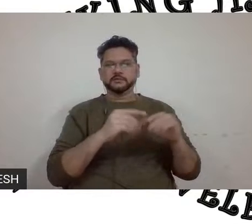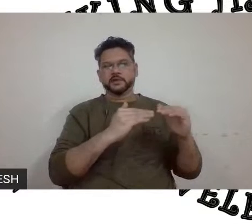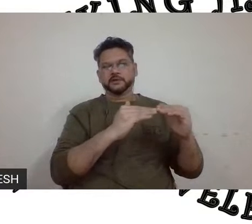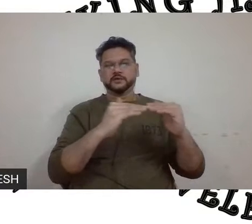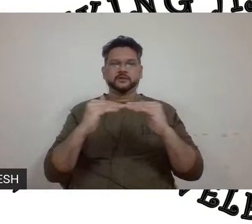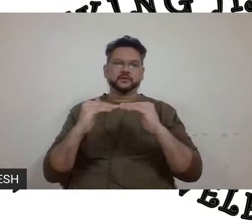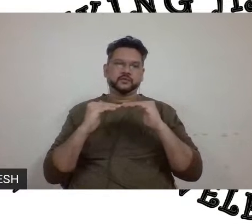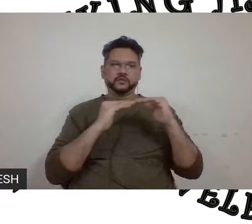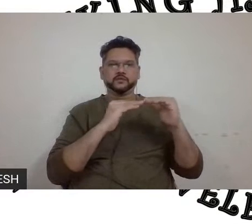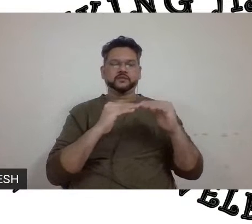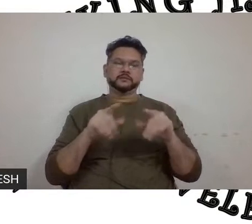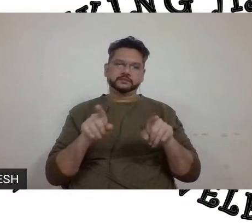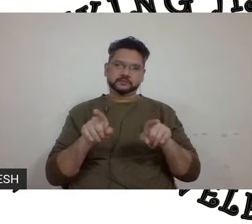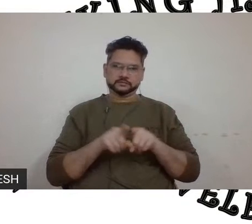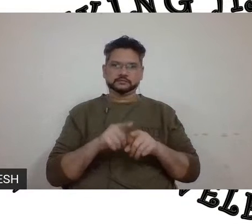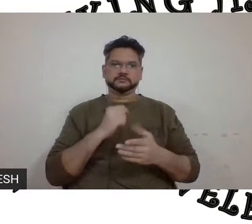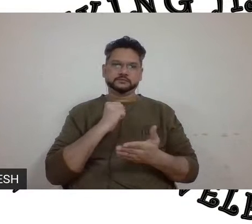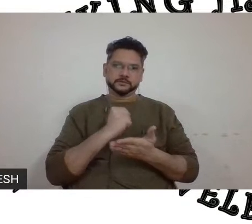at the